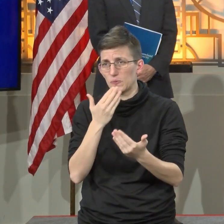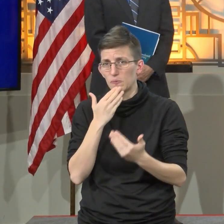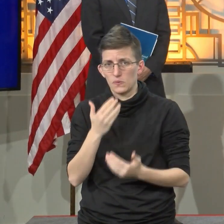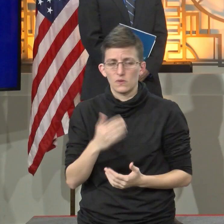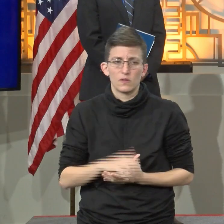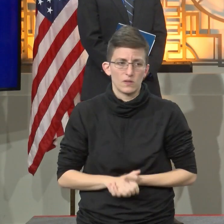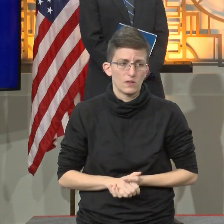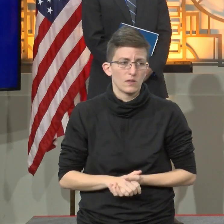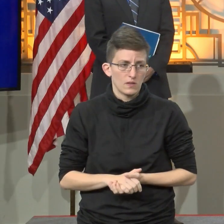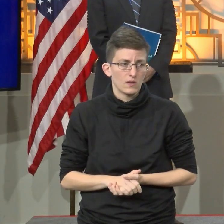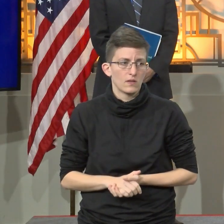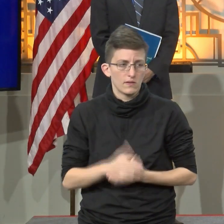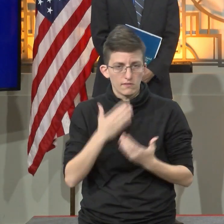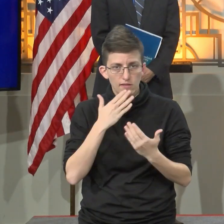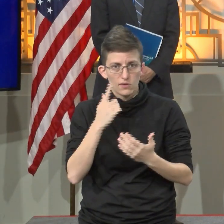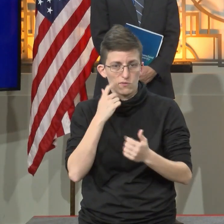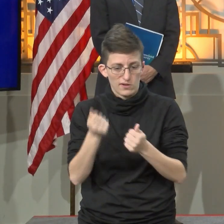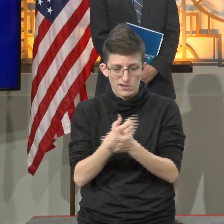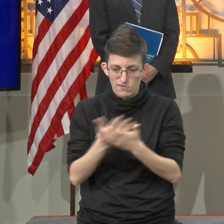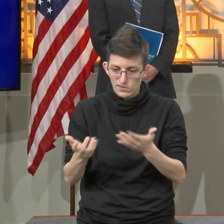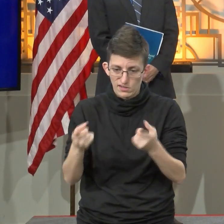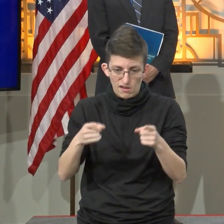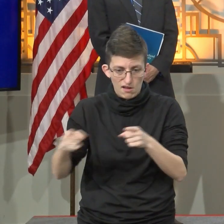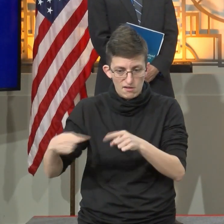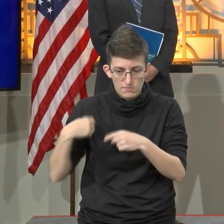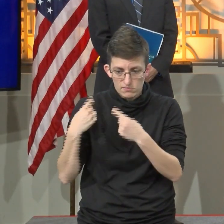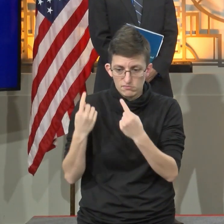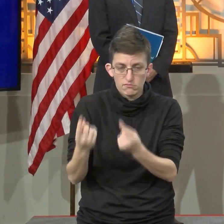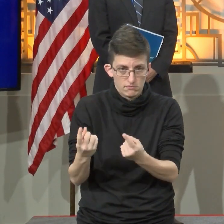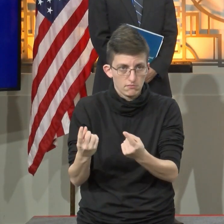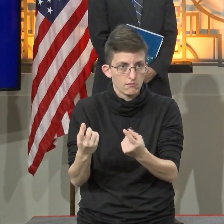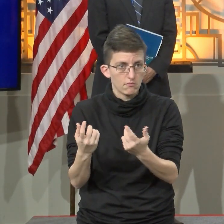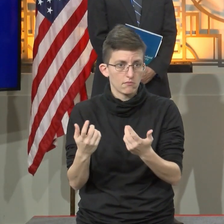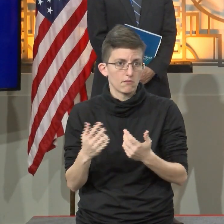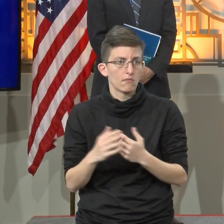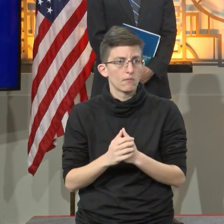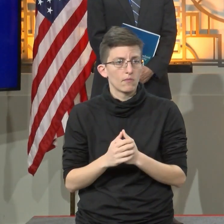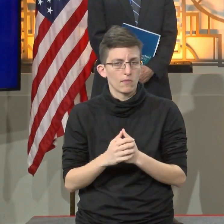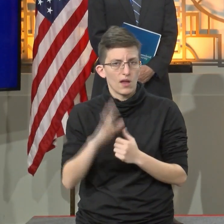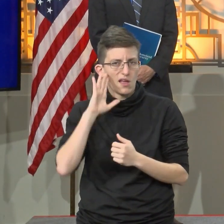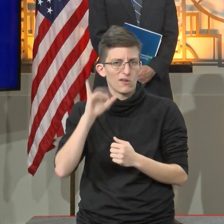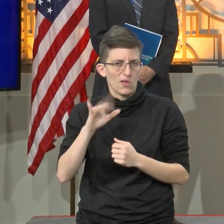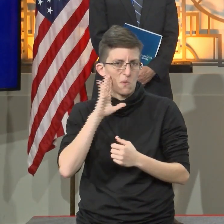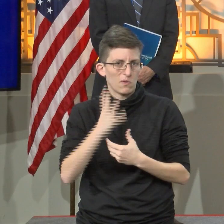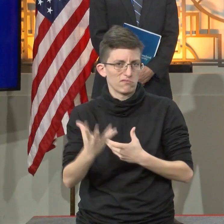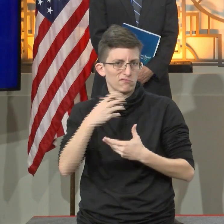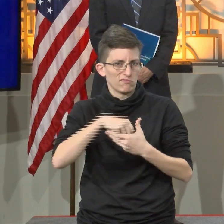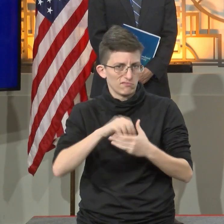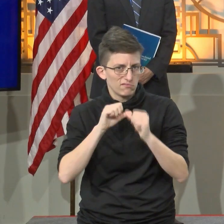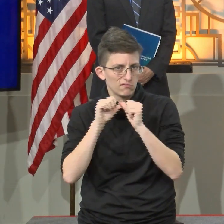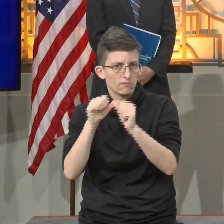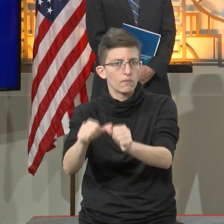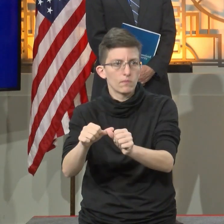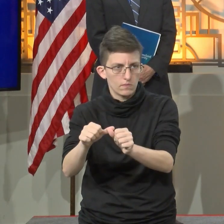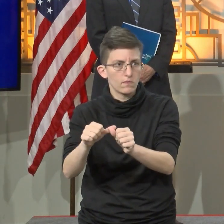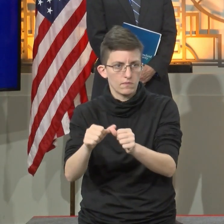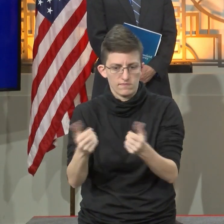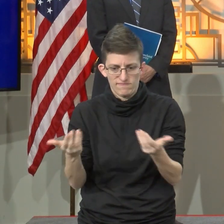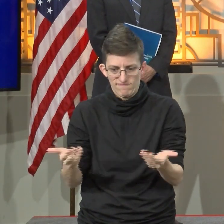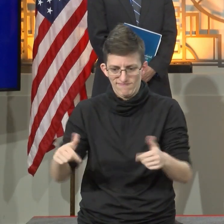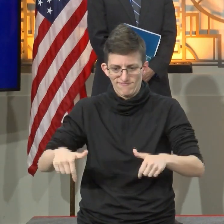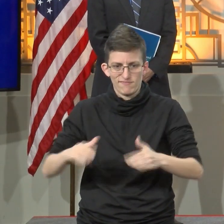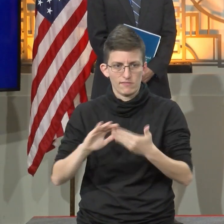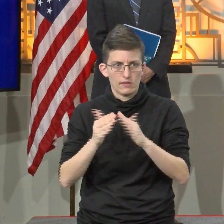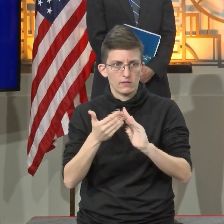much for what you have done and for what I know you will continue to do in the city that we all